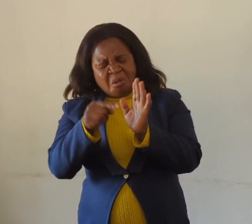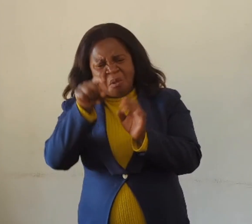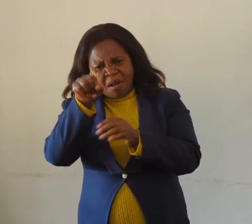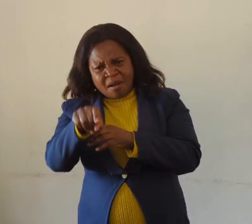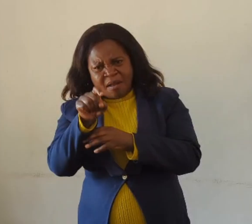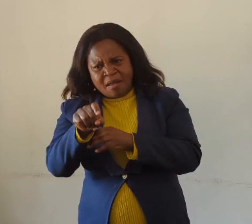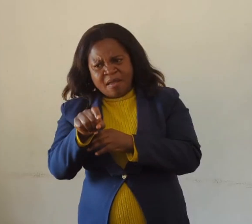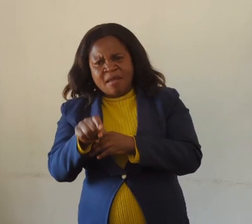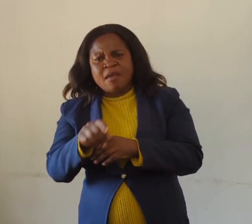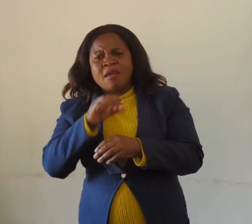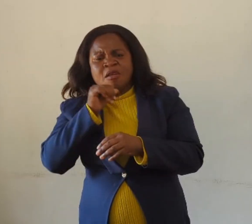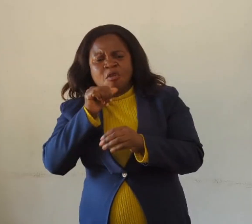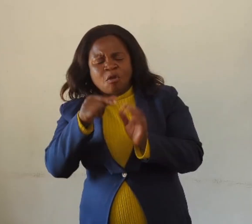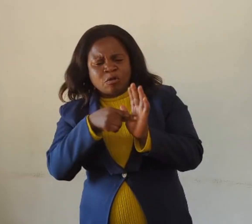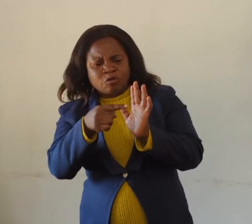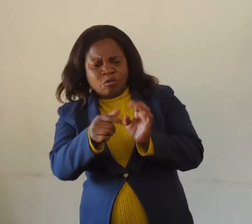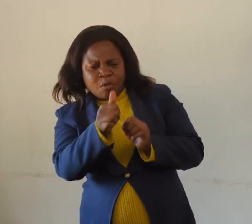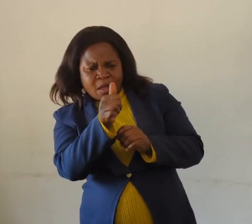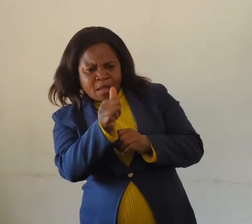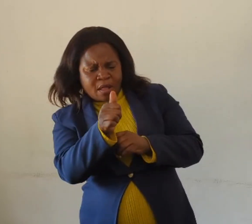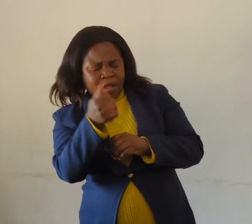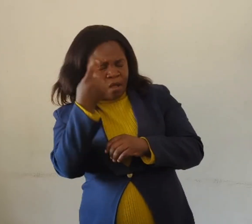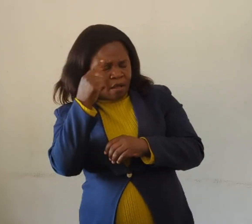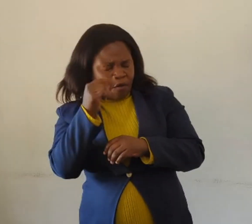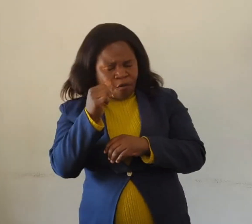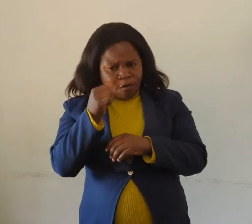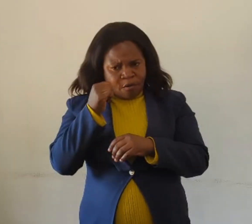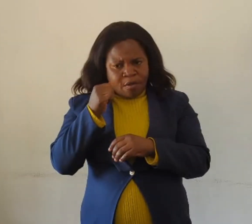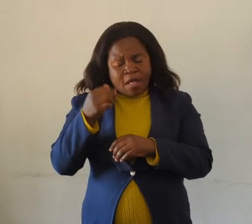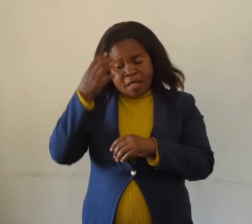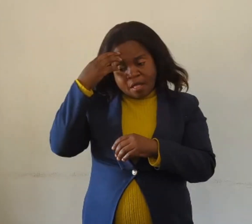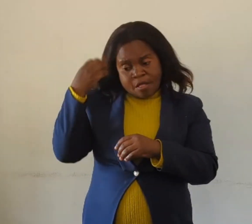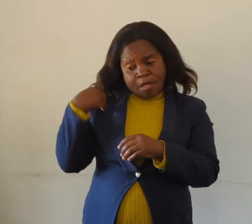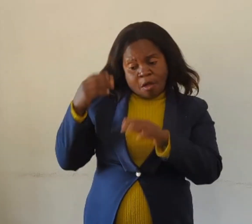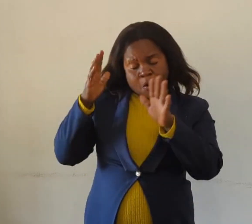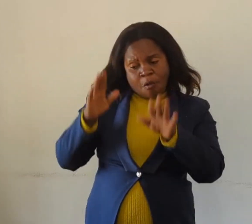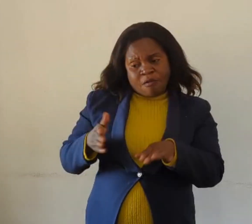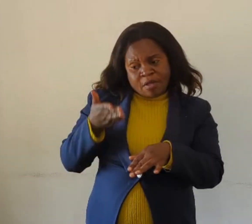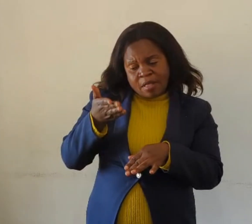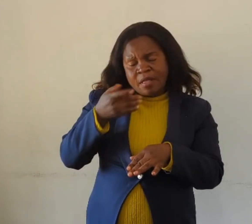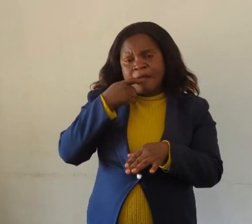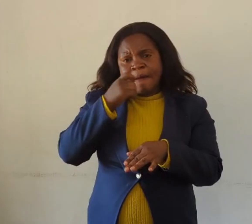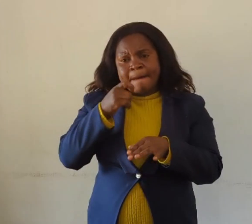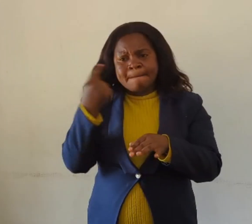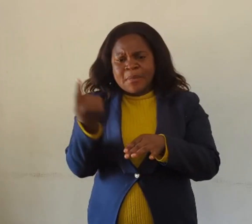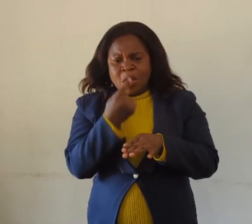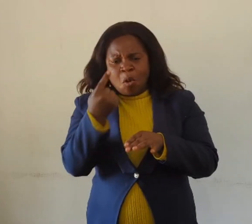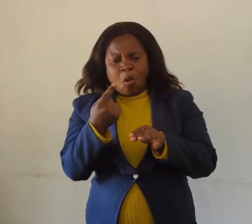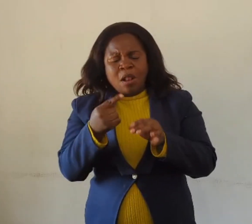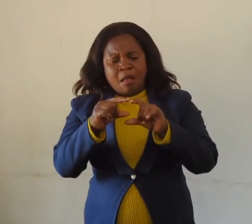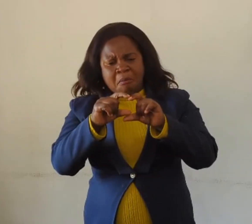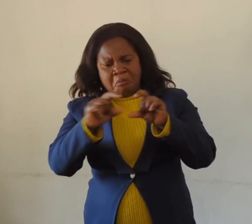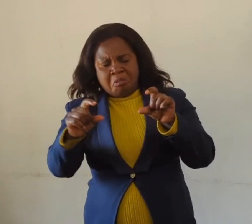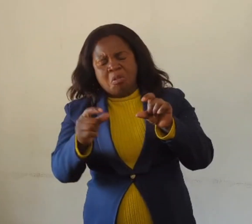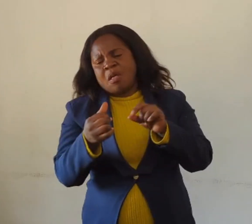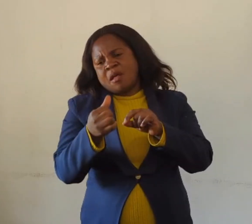marking A for rejection, the presiding officer must simply mark rejected on the back of